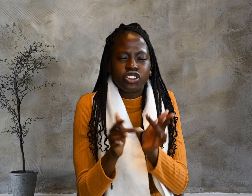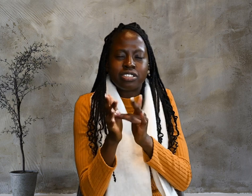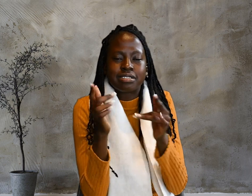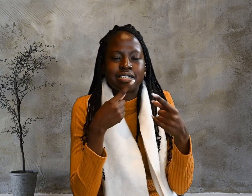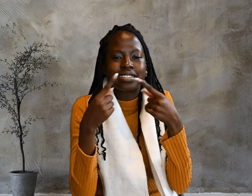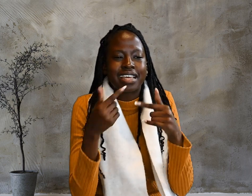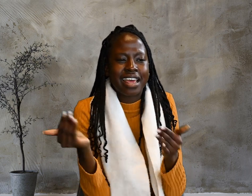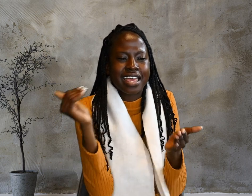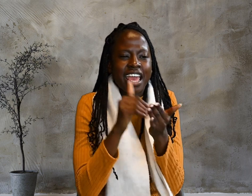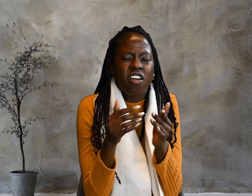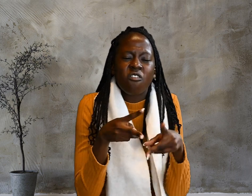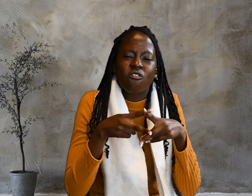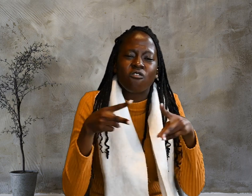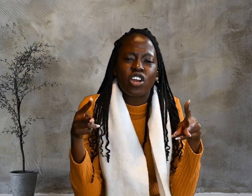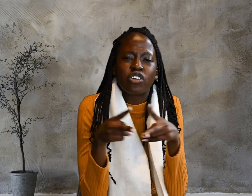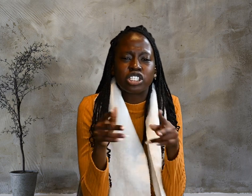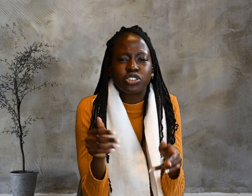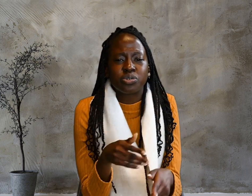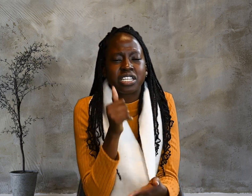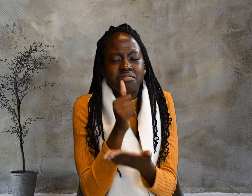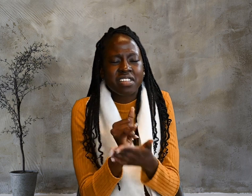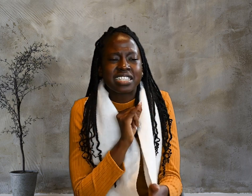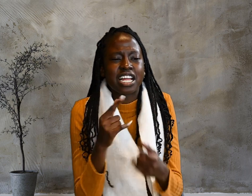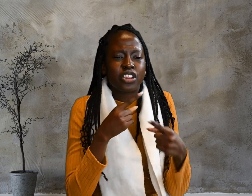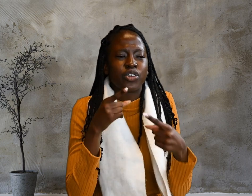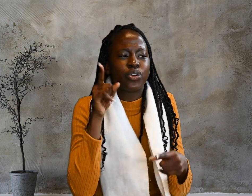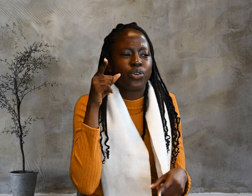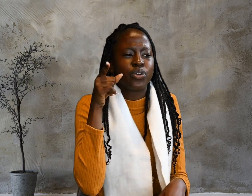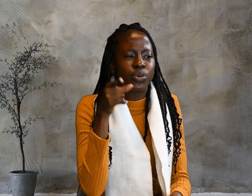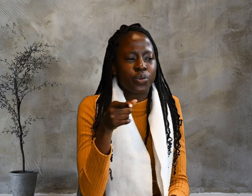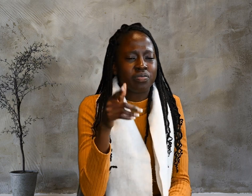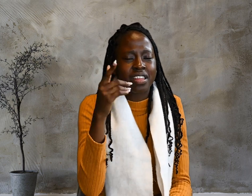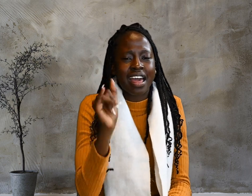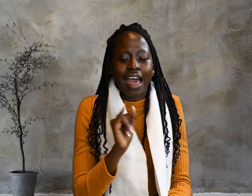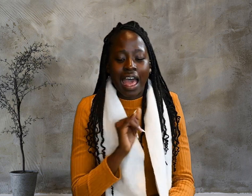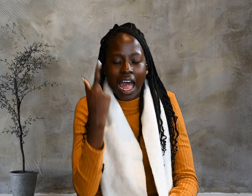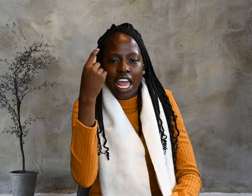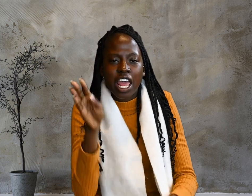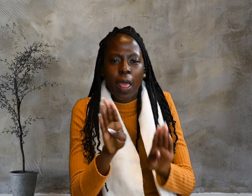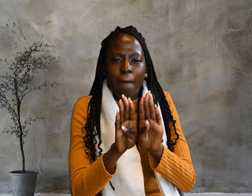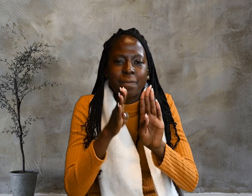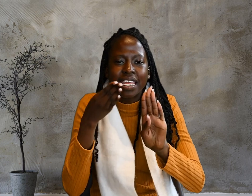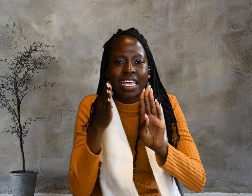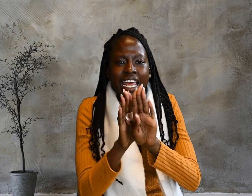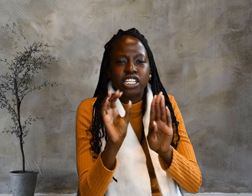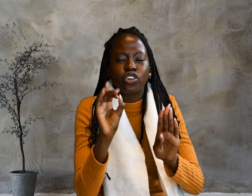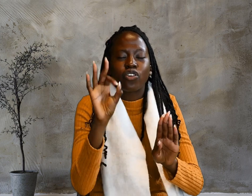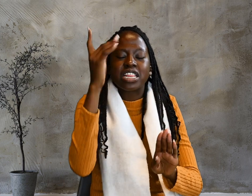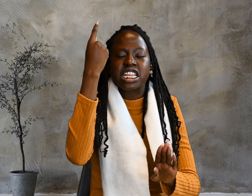again, "Very truly I tell you, I am the gate for the